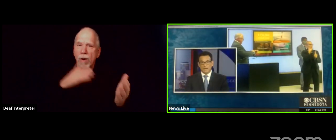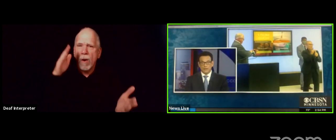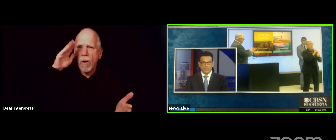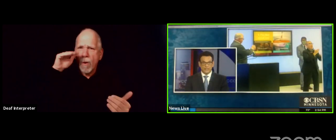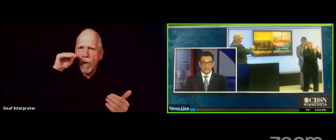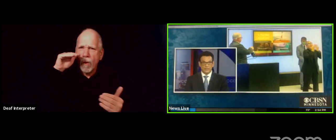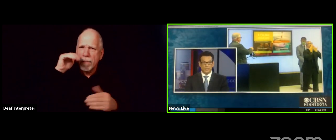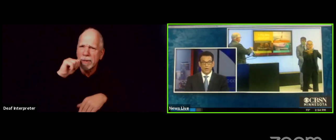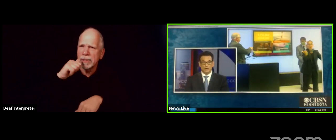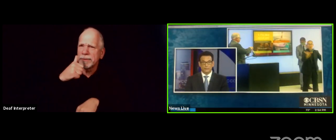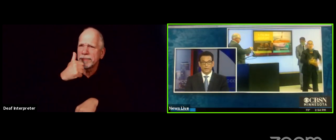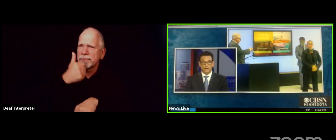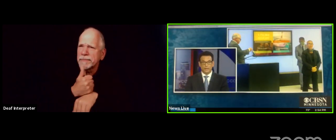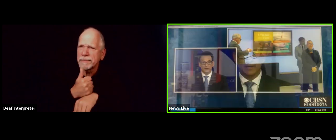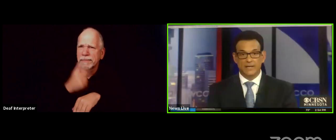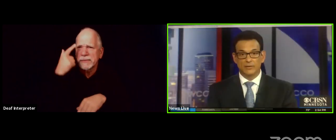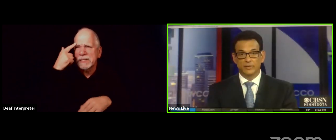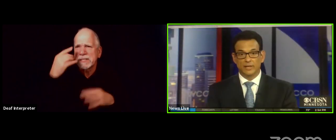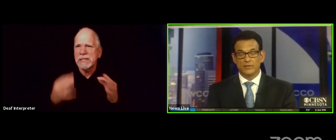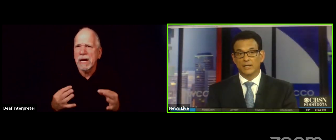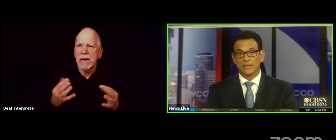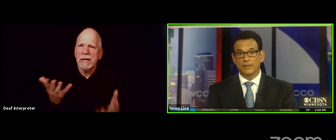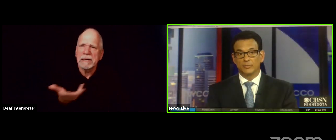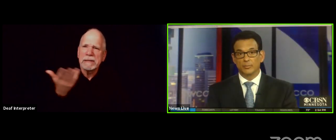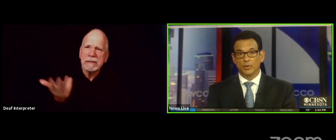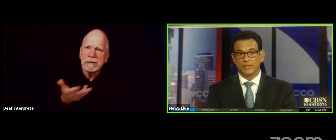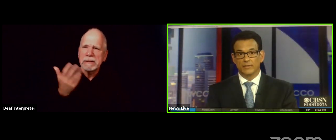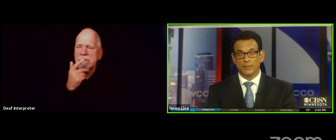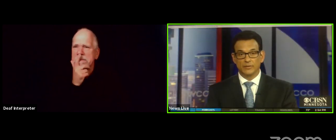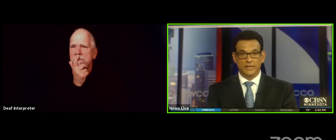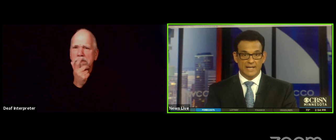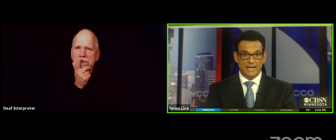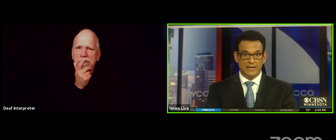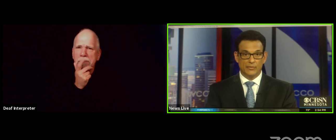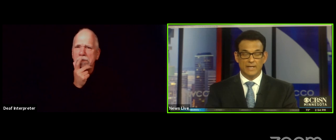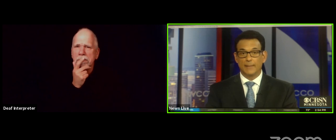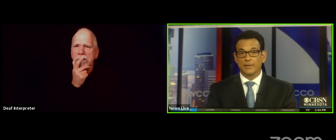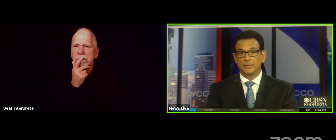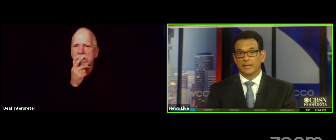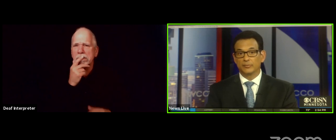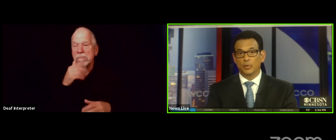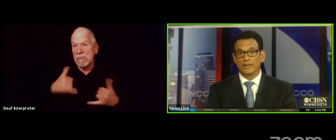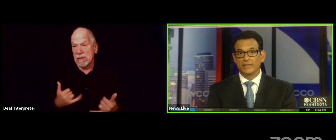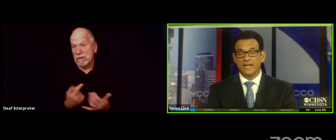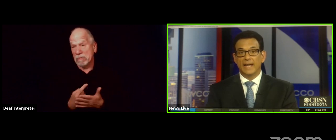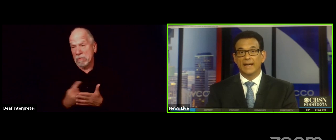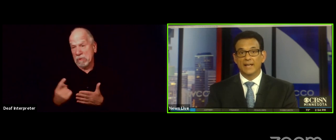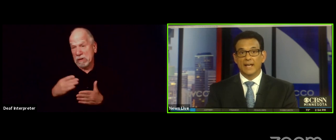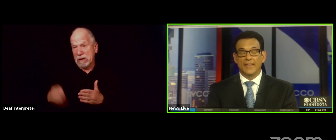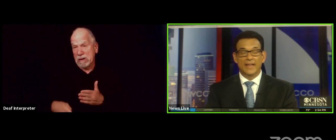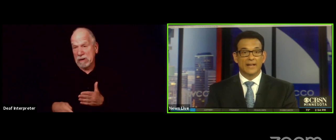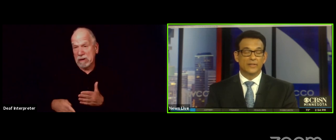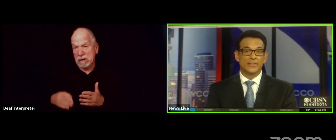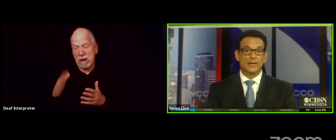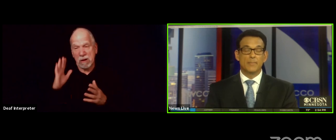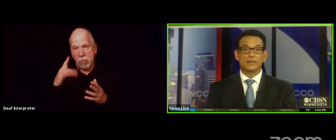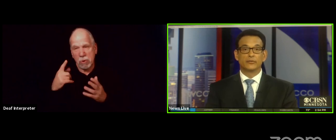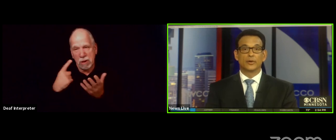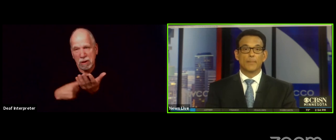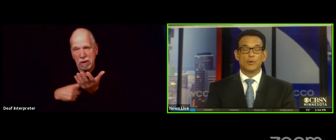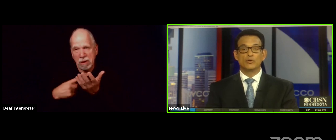That was Governor Tim Walz, some other health leaders talking about some important developments today. He kind of recapped the biggest point of the day, and that is that